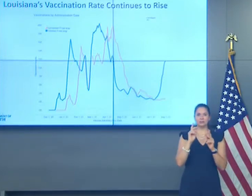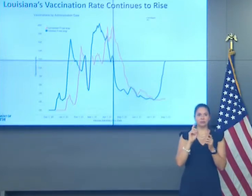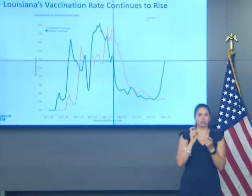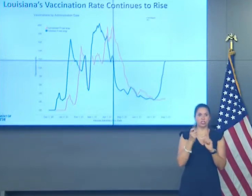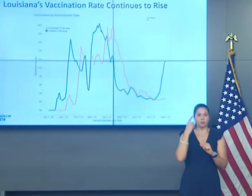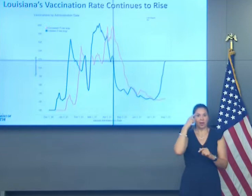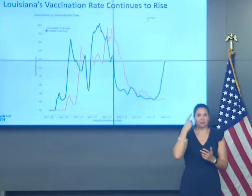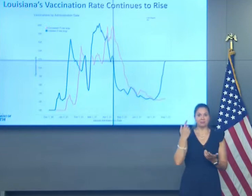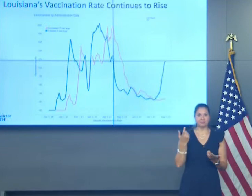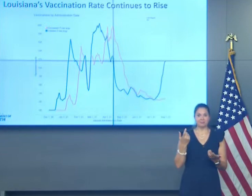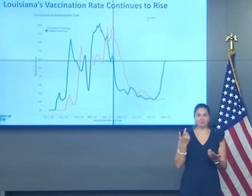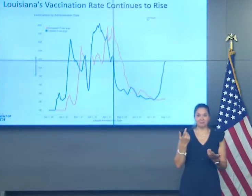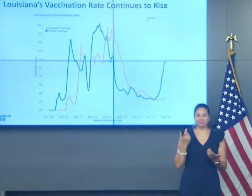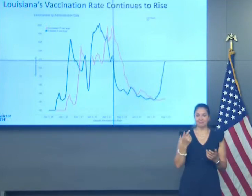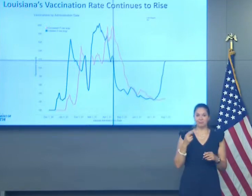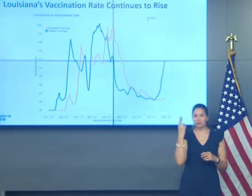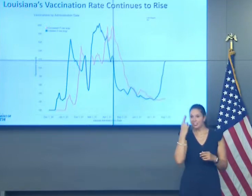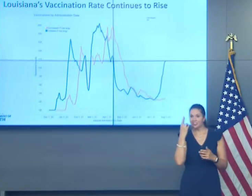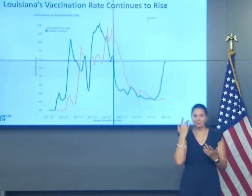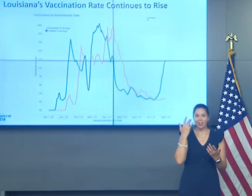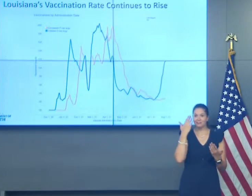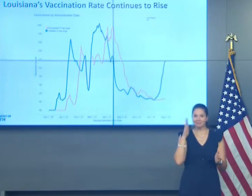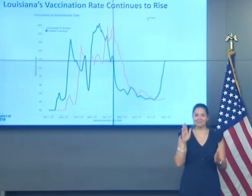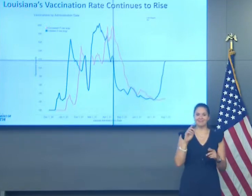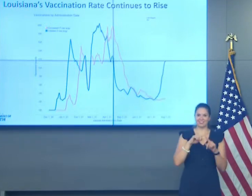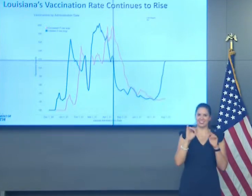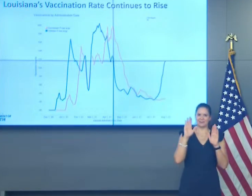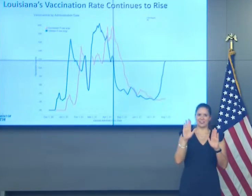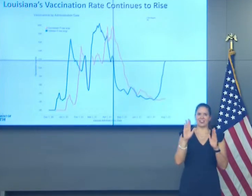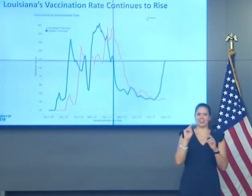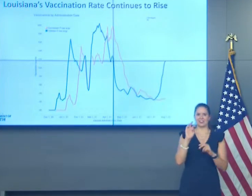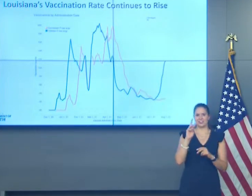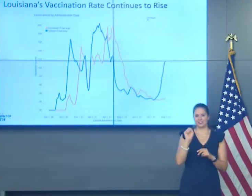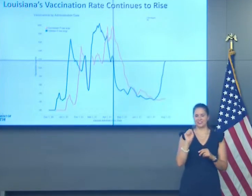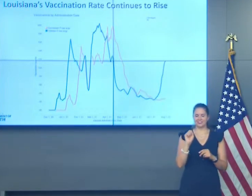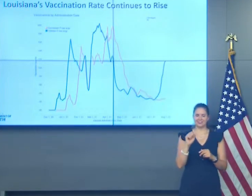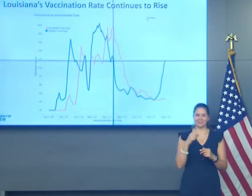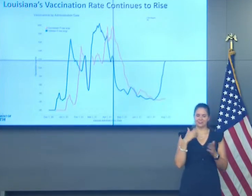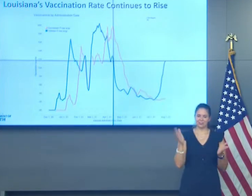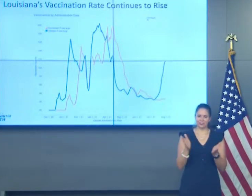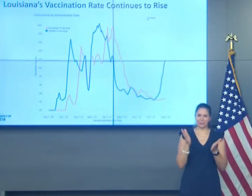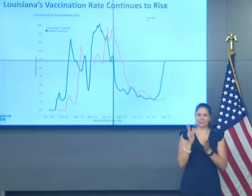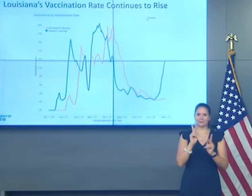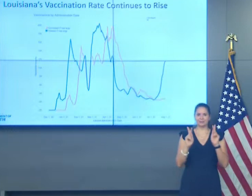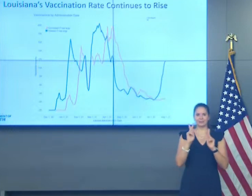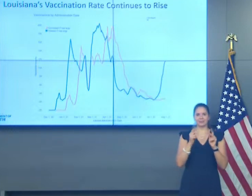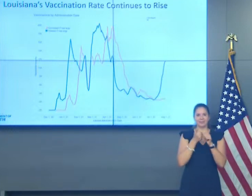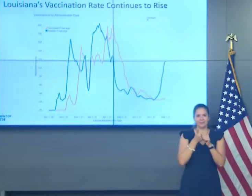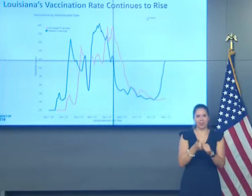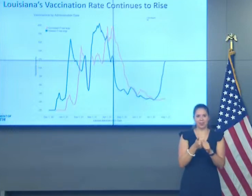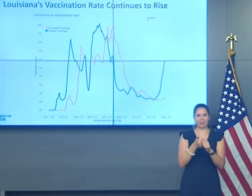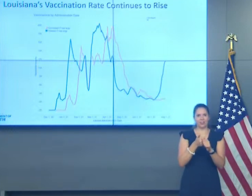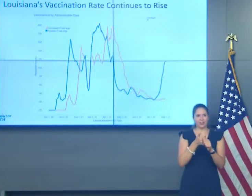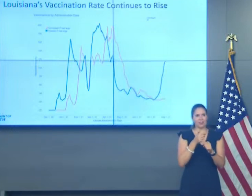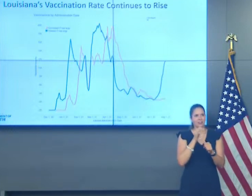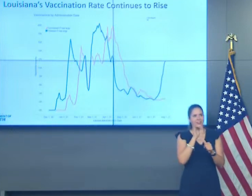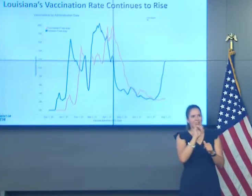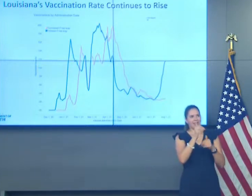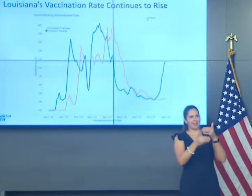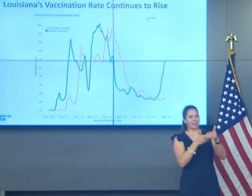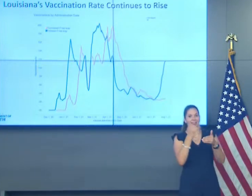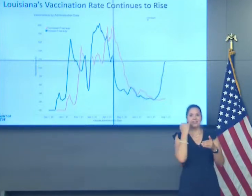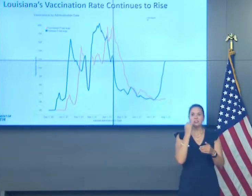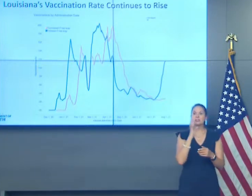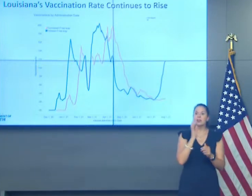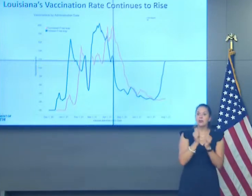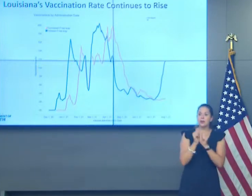their mind one way or the other, and that's great news. And I really encourage people to follow suit. I think if you talk to people who have